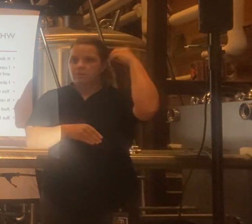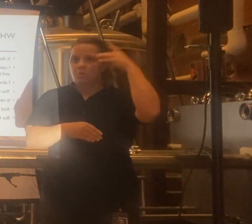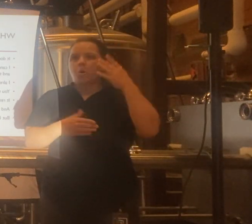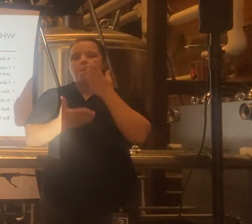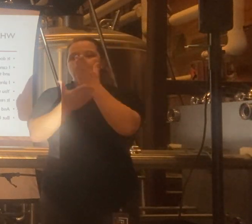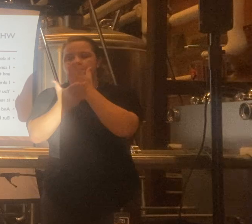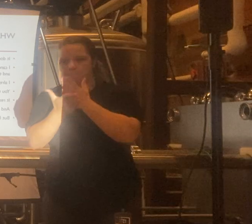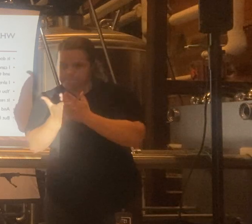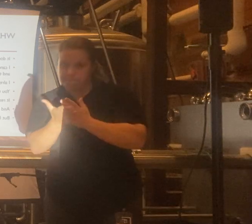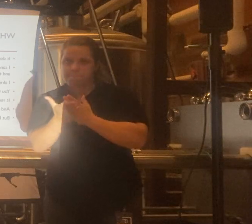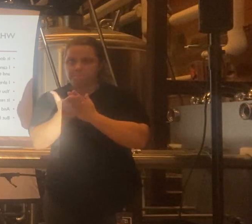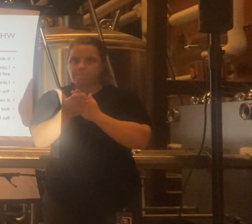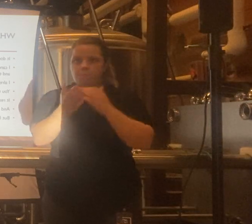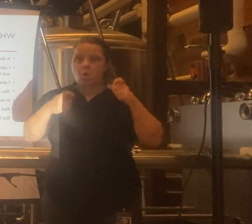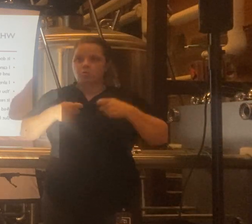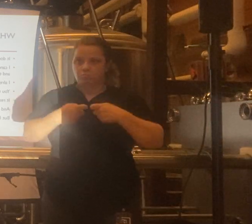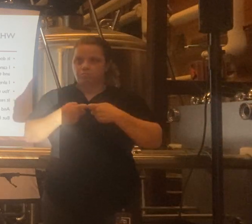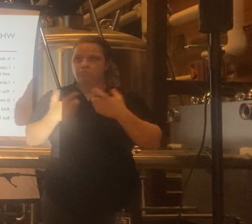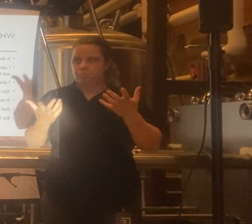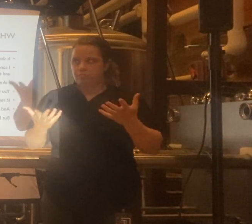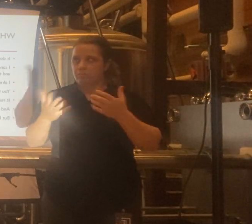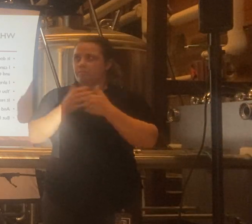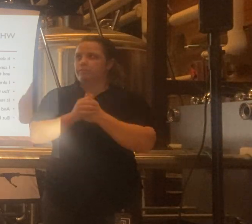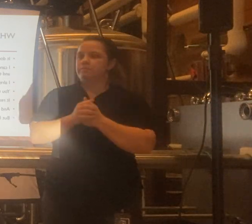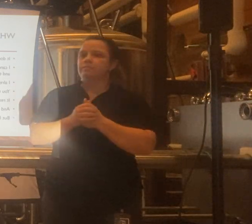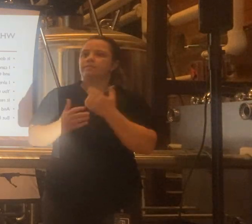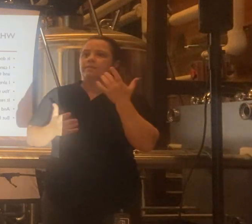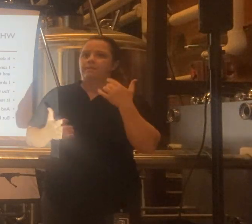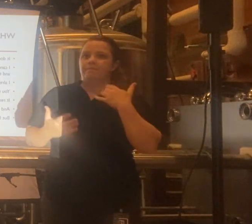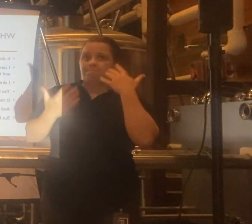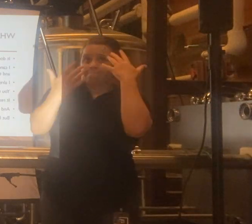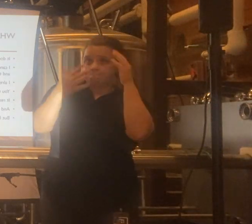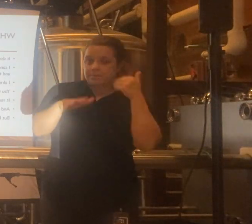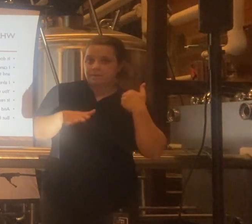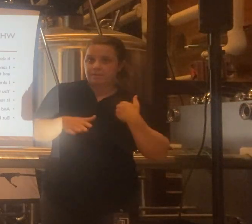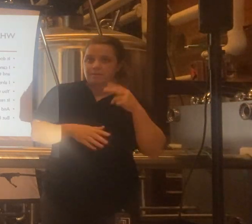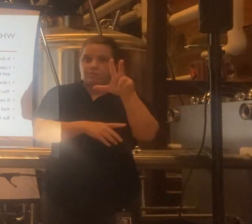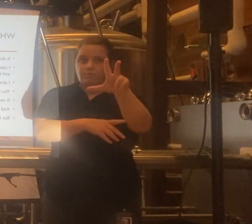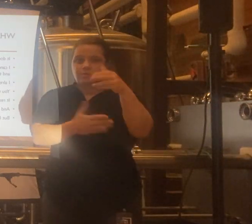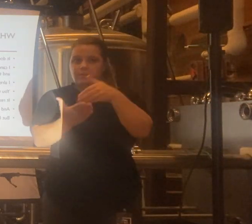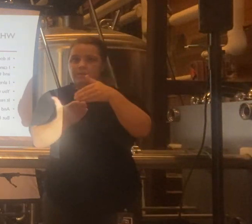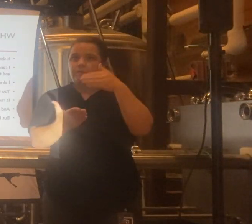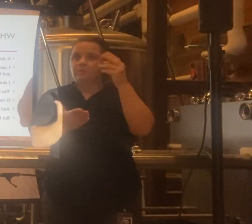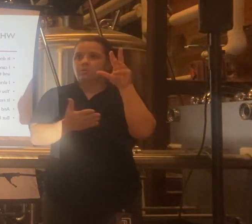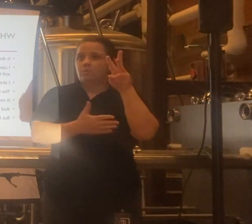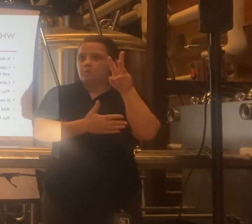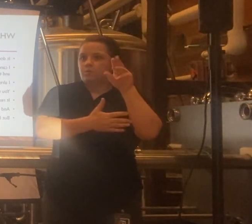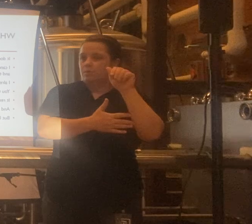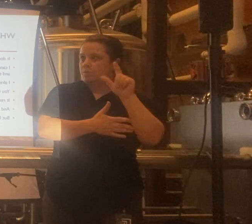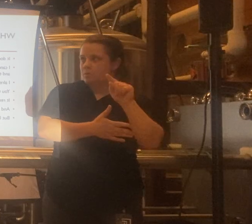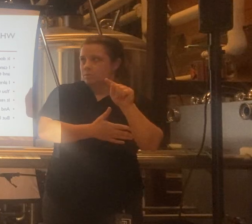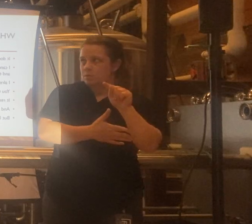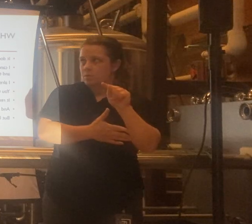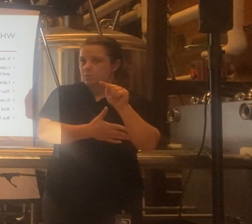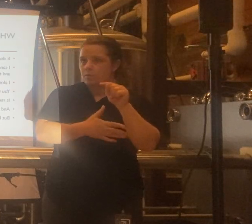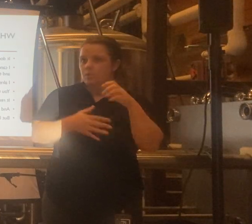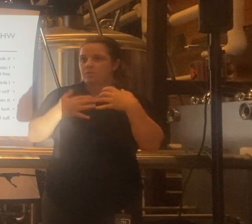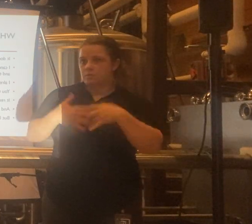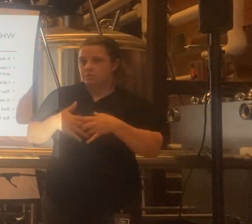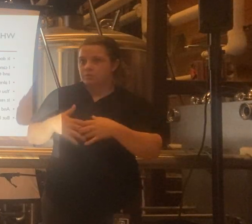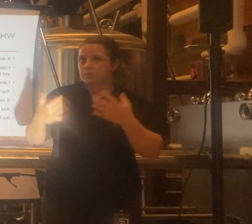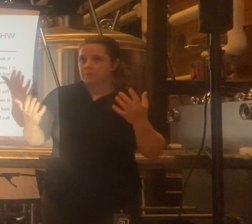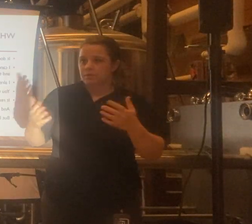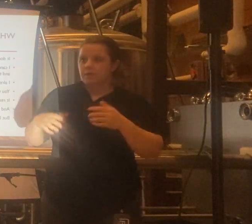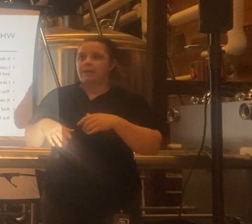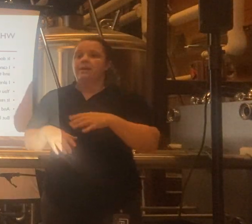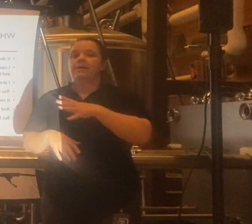So I already had a 3,000 watt solar generator. It's in that trailer. And I also had a 3,000 watt inverter,